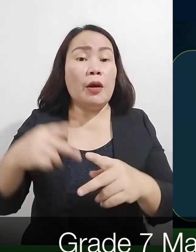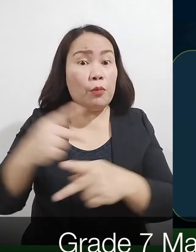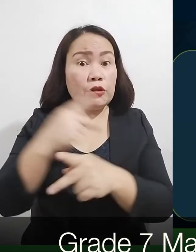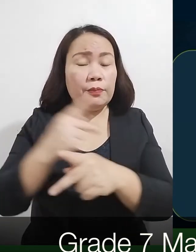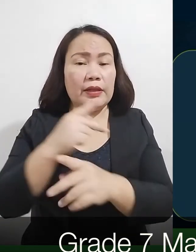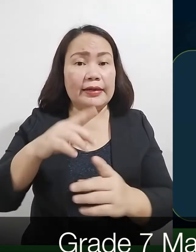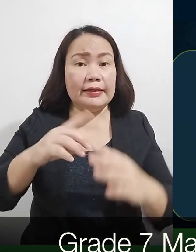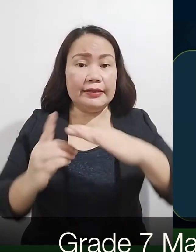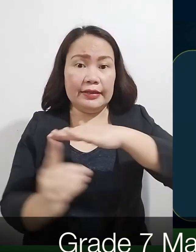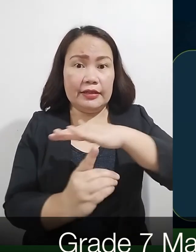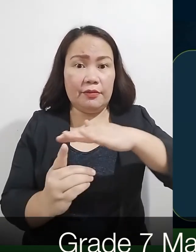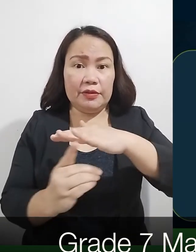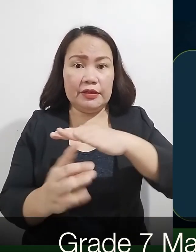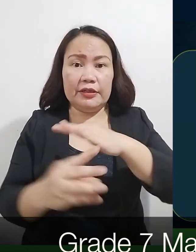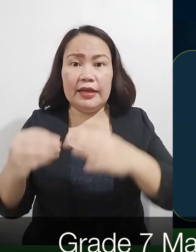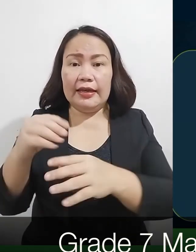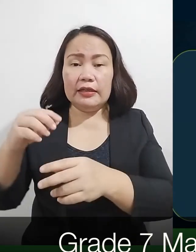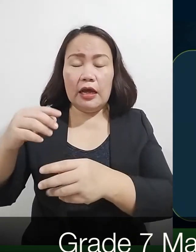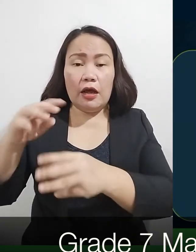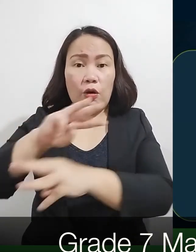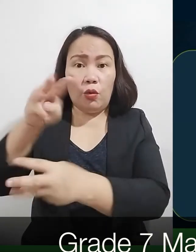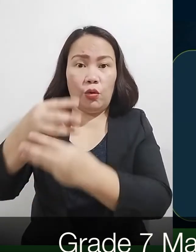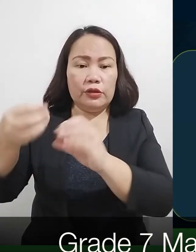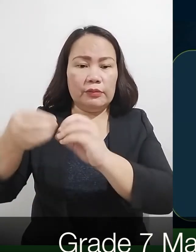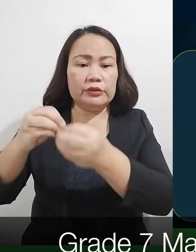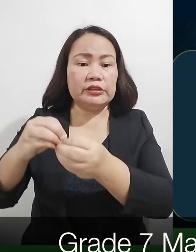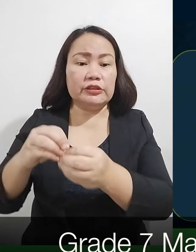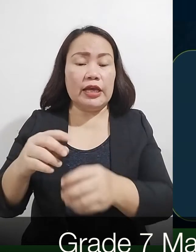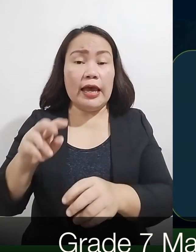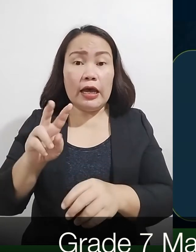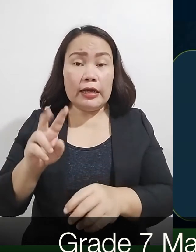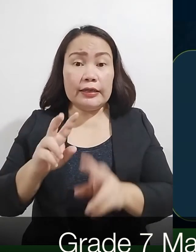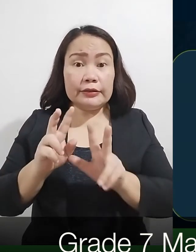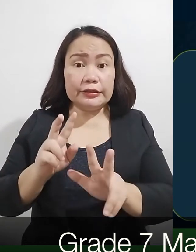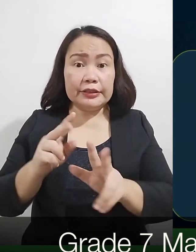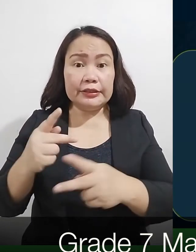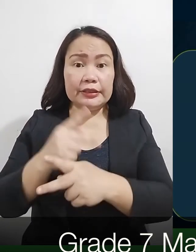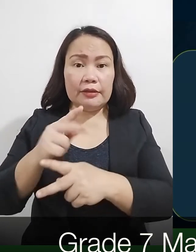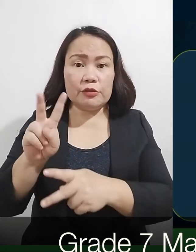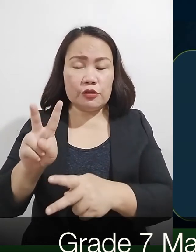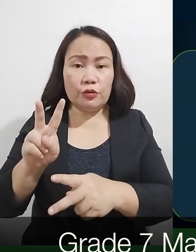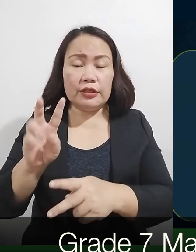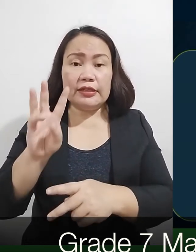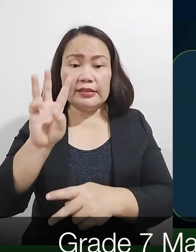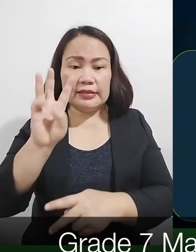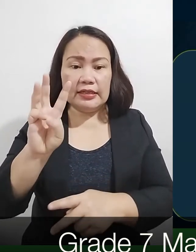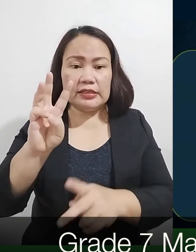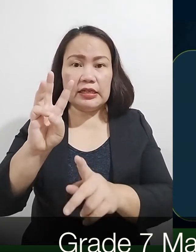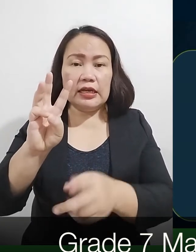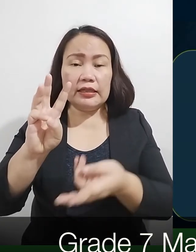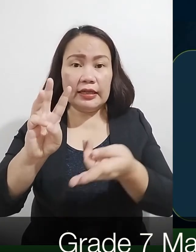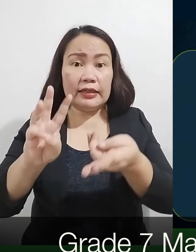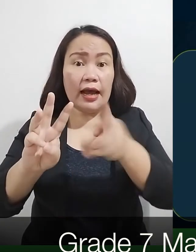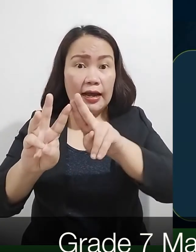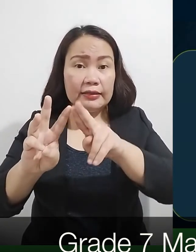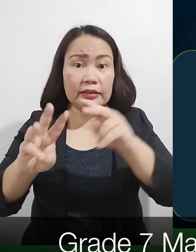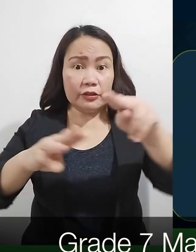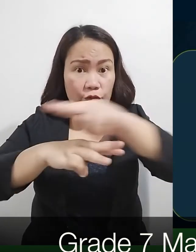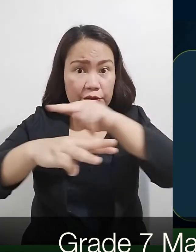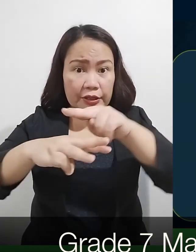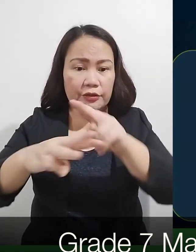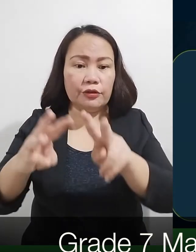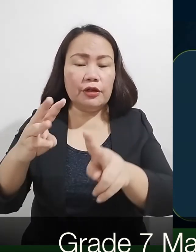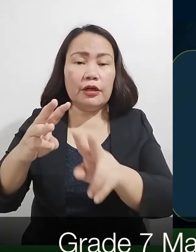number and then you're going to add the numerator. So, 3 times 2, that is 6, plus 2, that is 8, and then copy